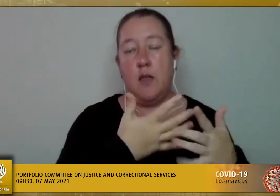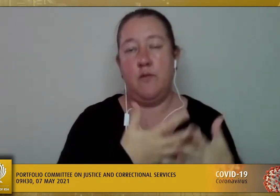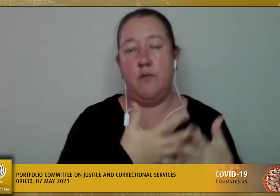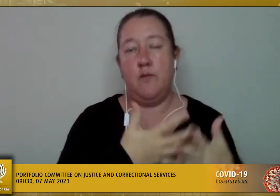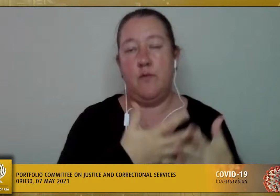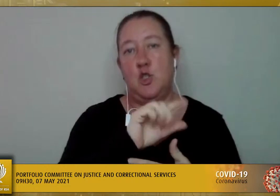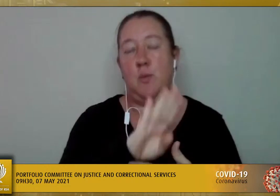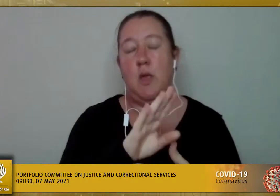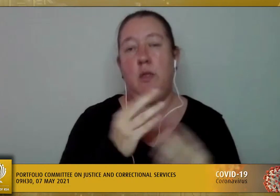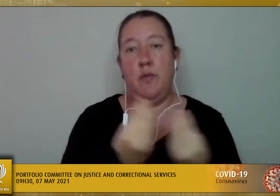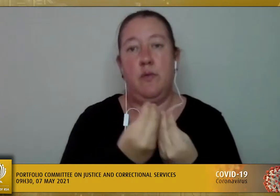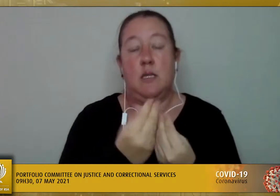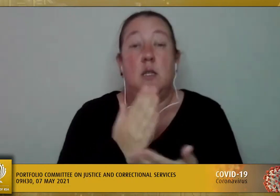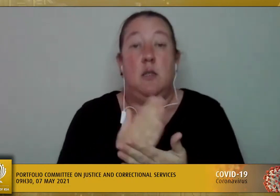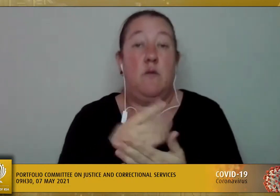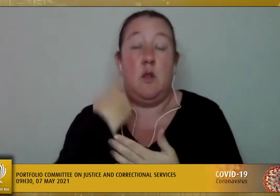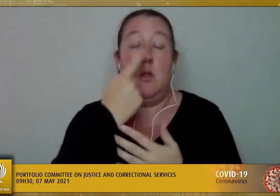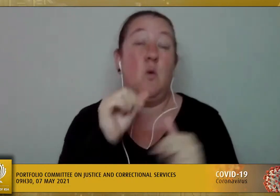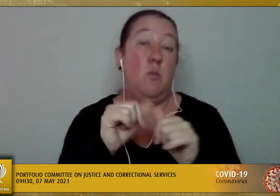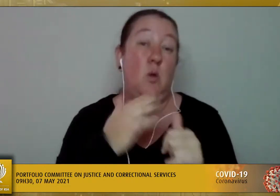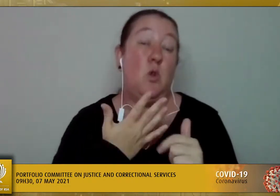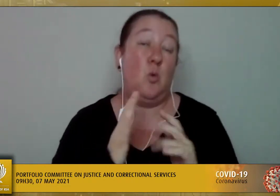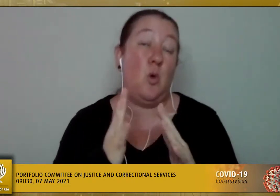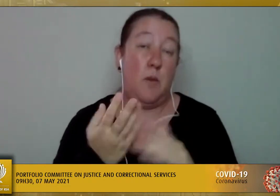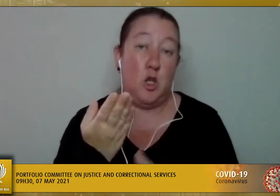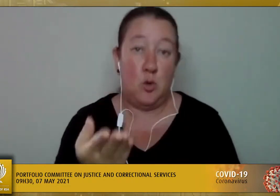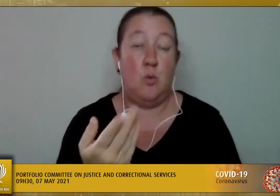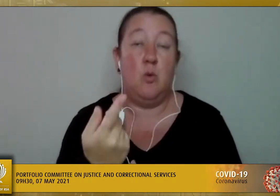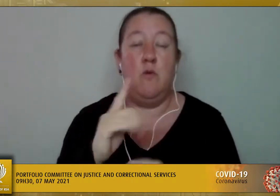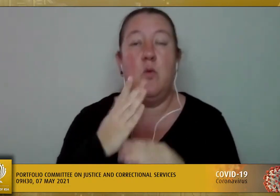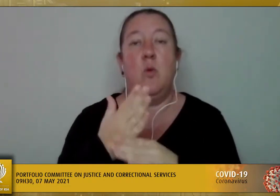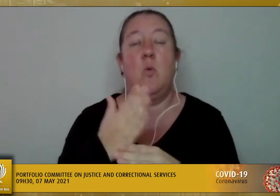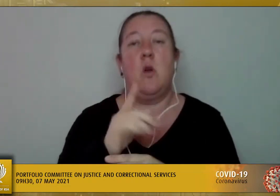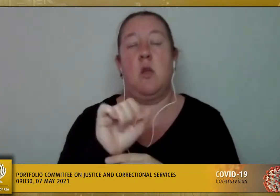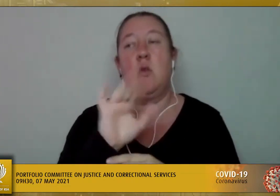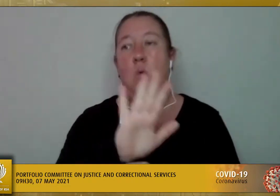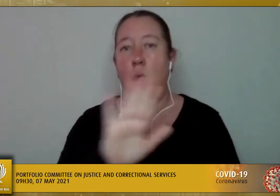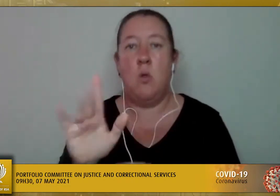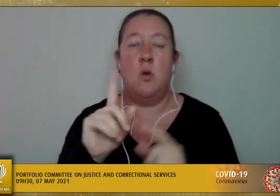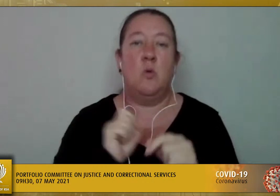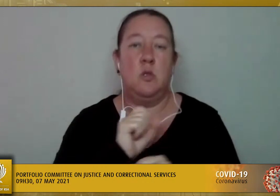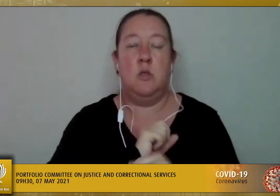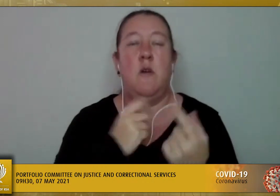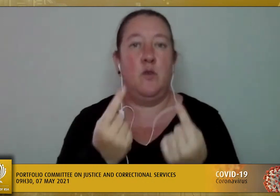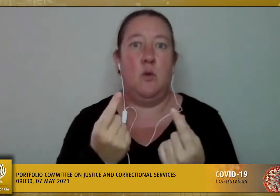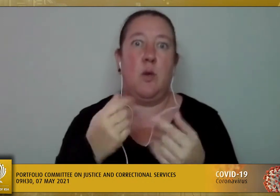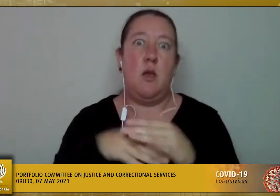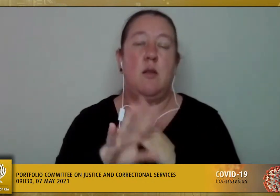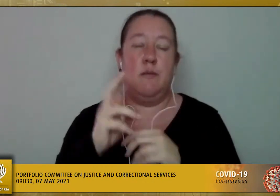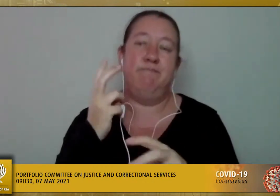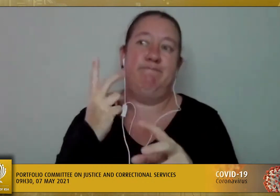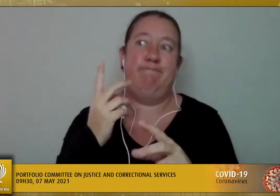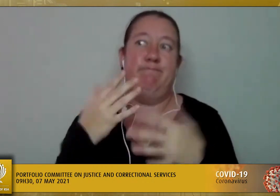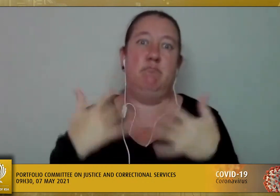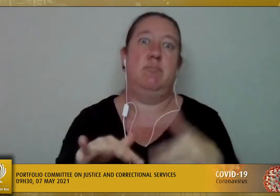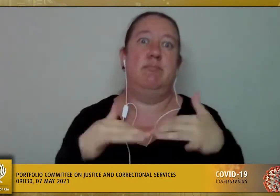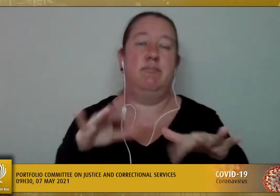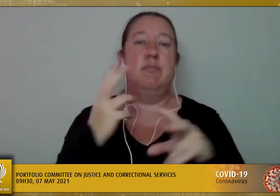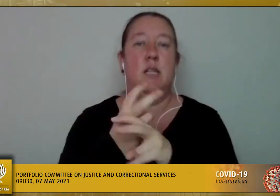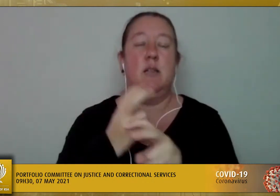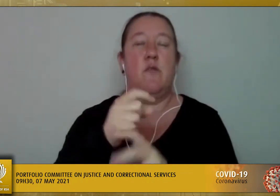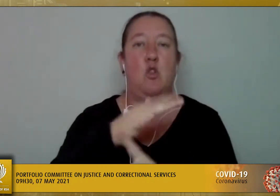are definitely looking better and I want to commend you for the work that you and all your staff are doing and the very very difficult